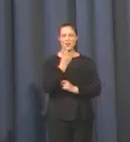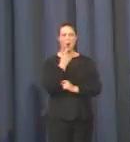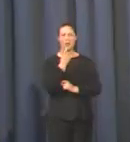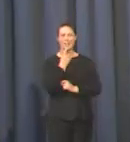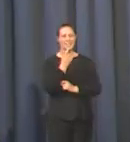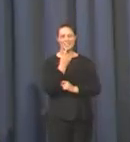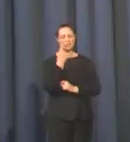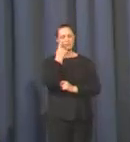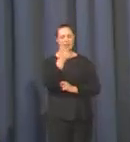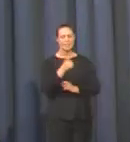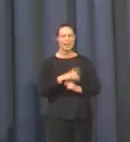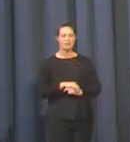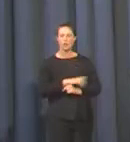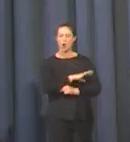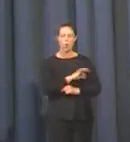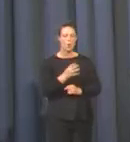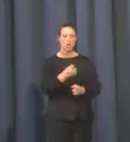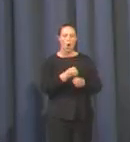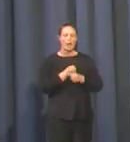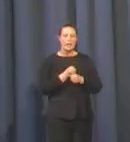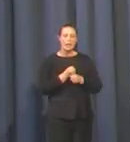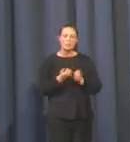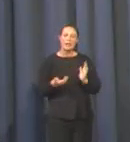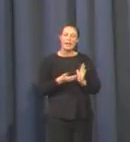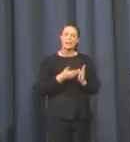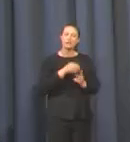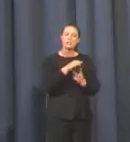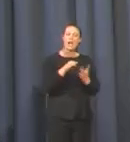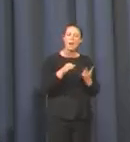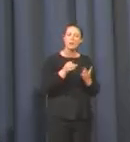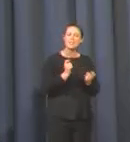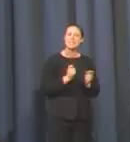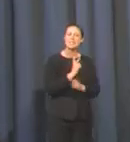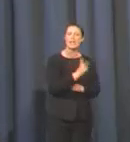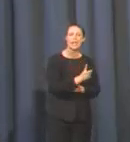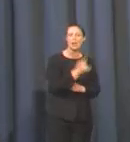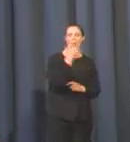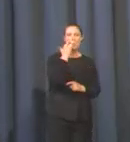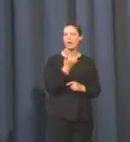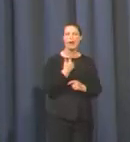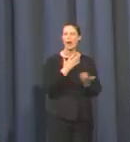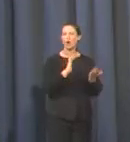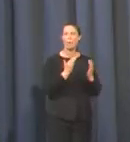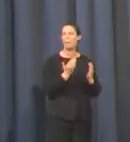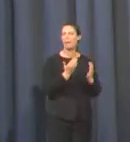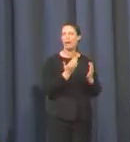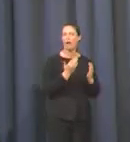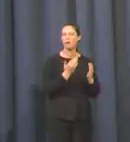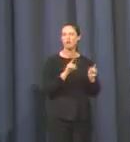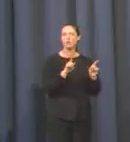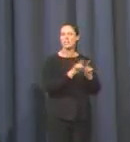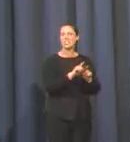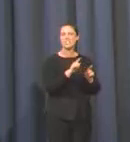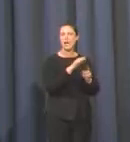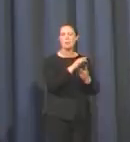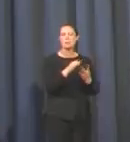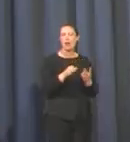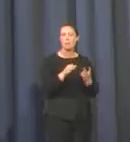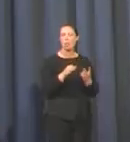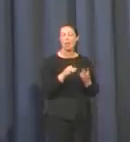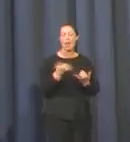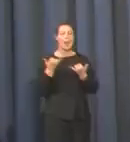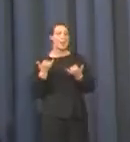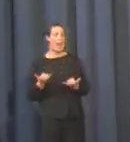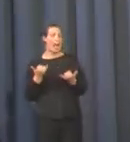We weren't holding spare samples for retesting, so we can't go back and look at those again. We are doing that now,